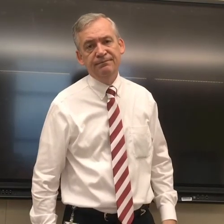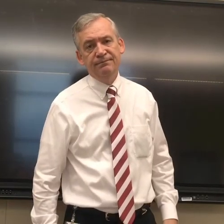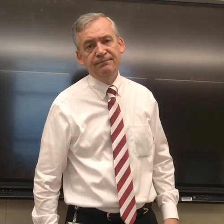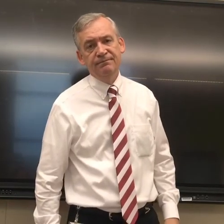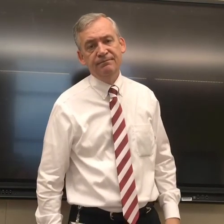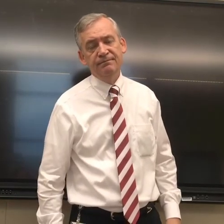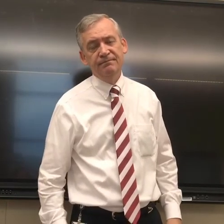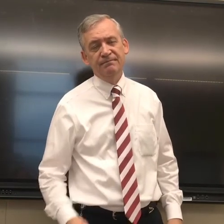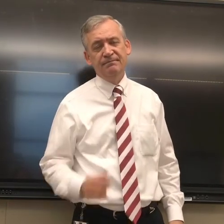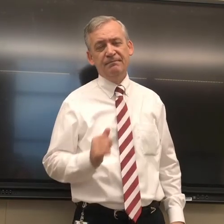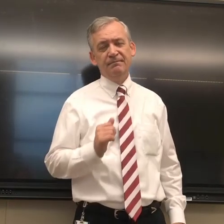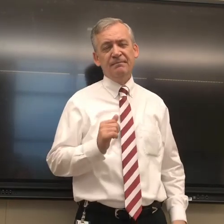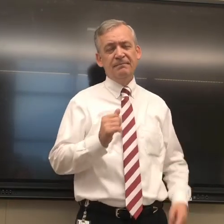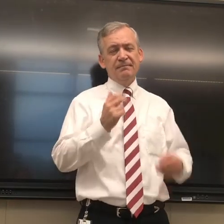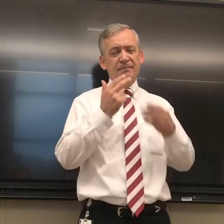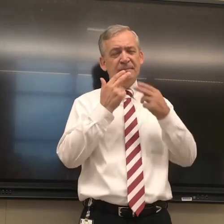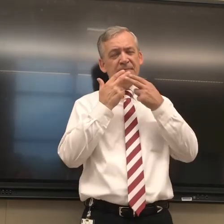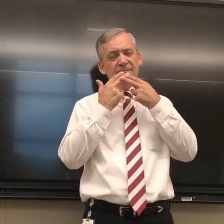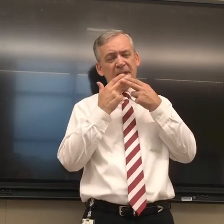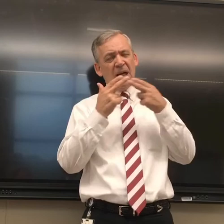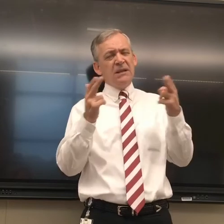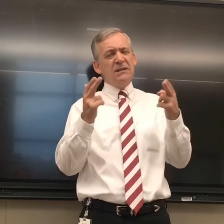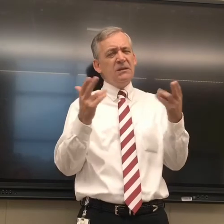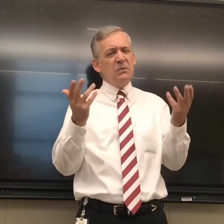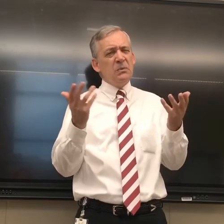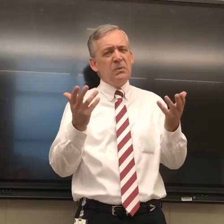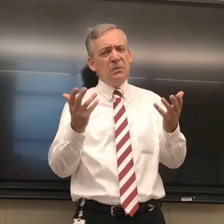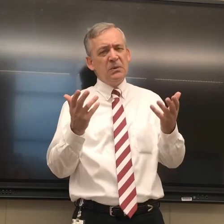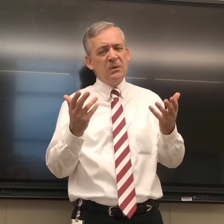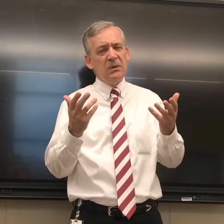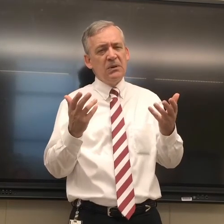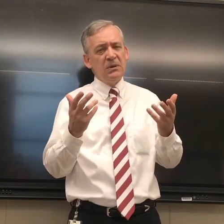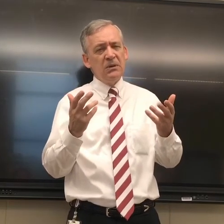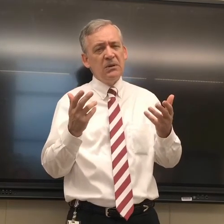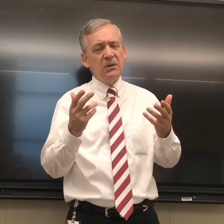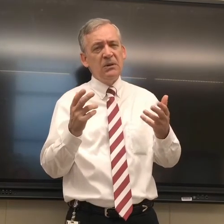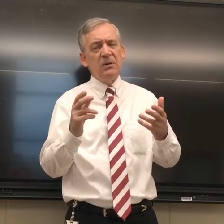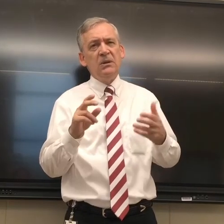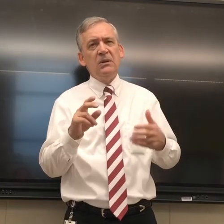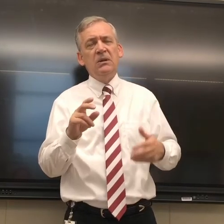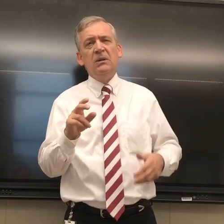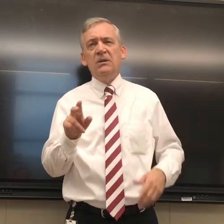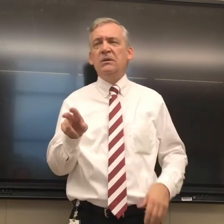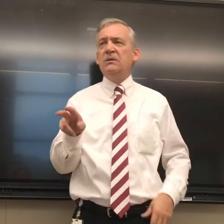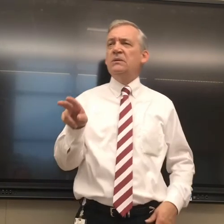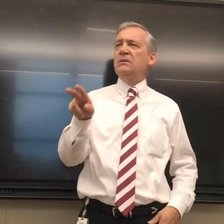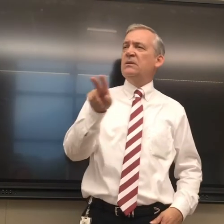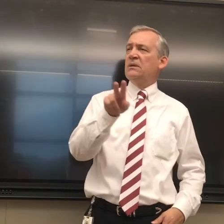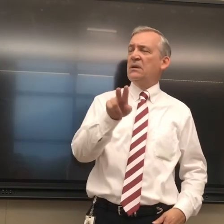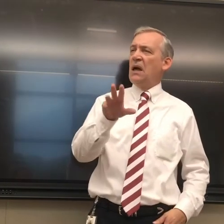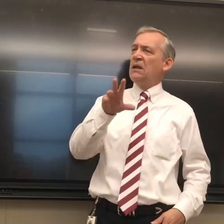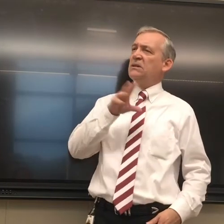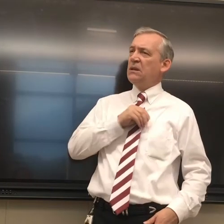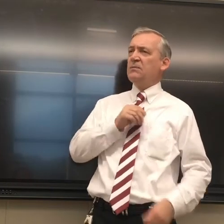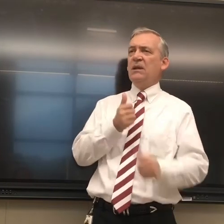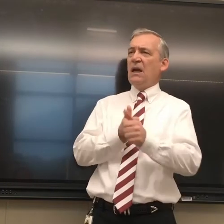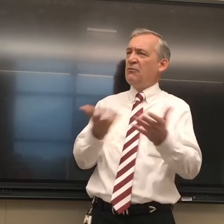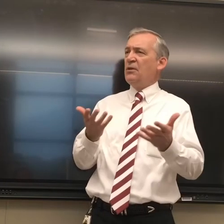Innocence involves an unseeing acceptance of things at face value and ignorance of